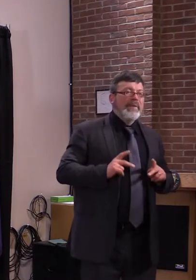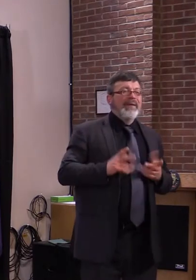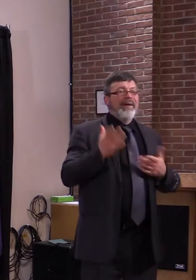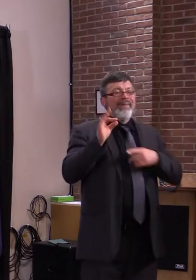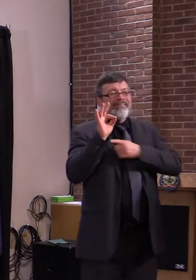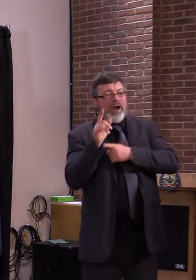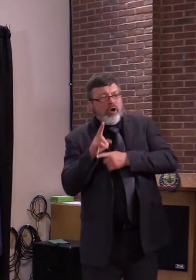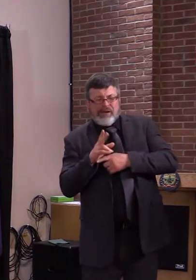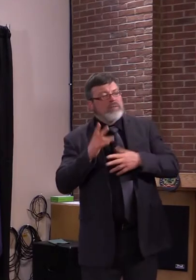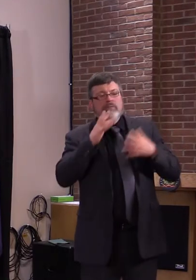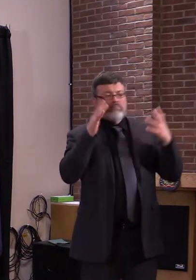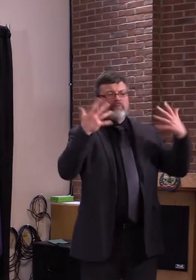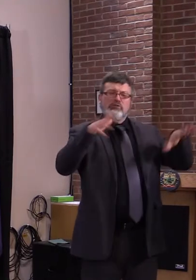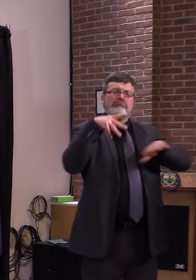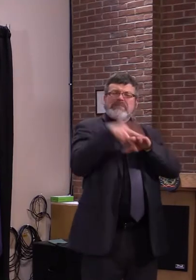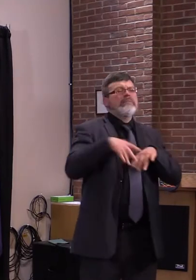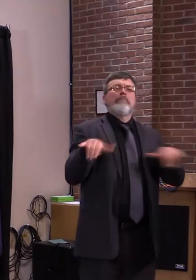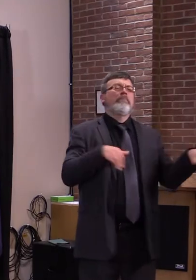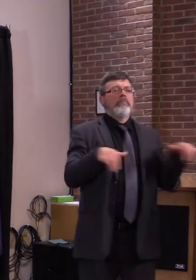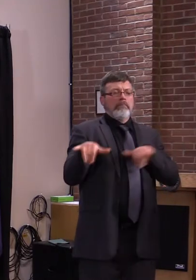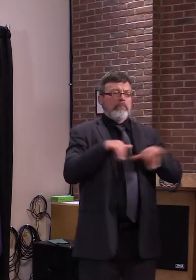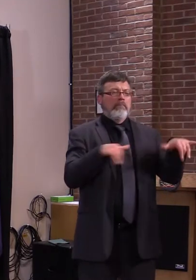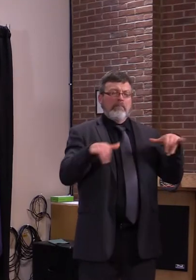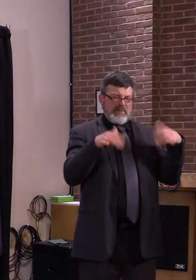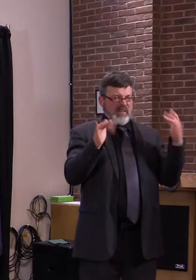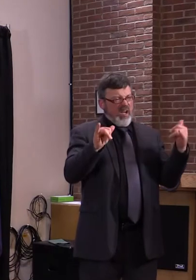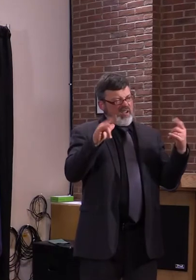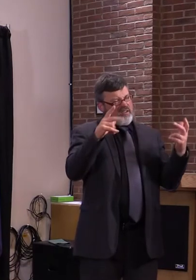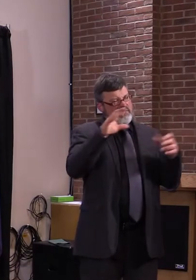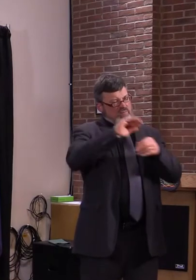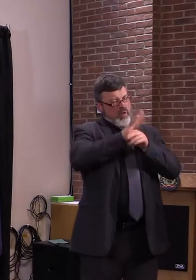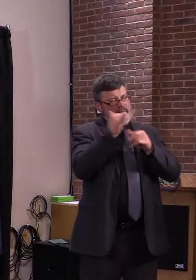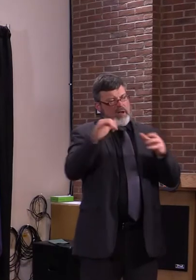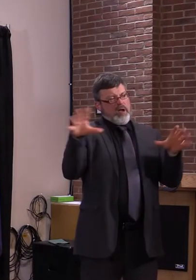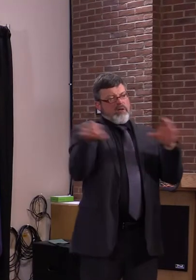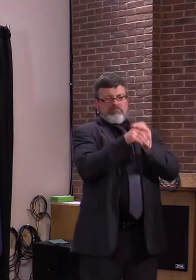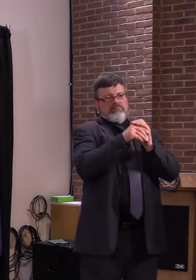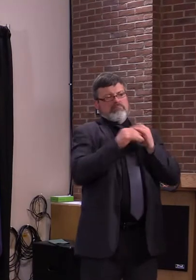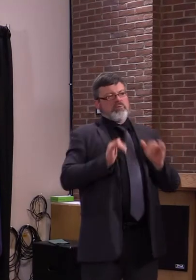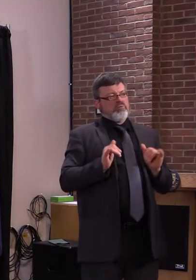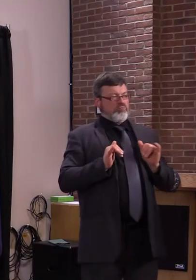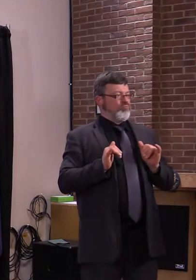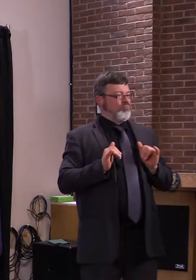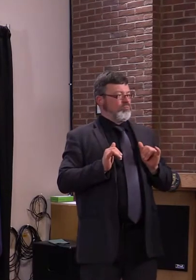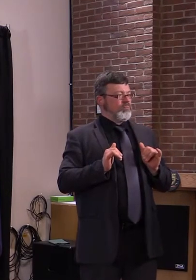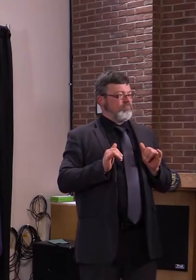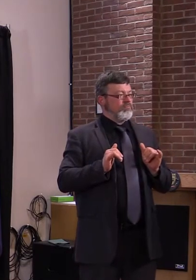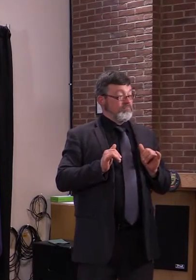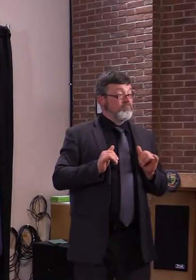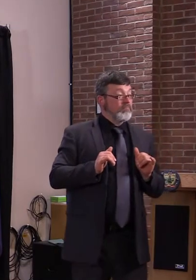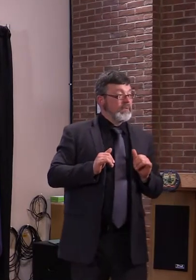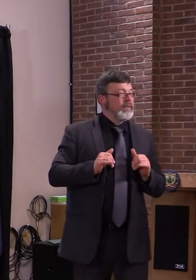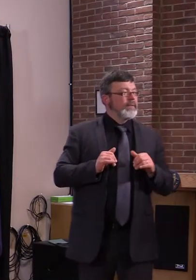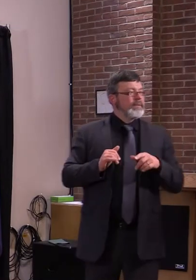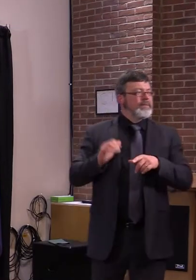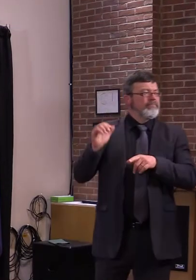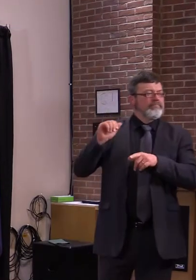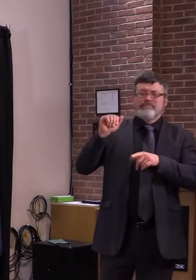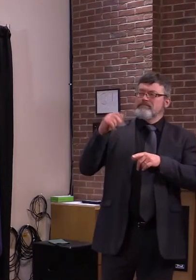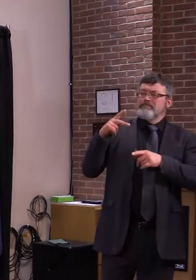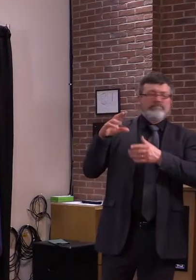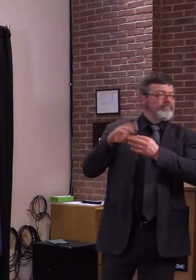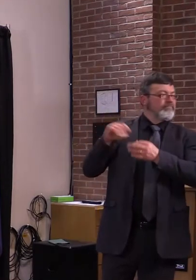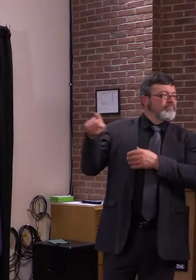It seems a couple of months ago you were looking toward late winter or early spring, maybe sometime in March for this. Do you think that